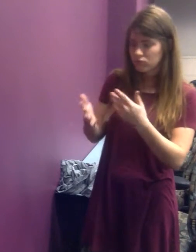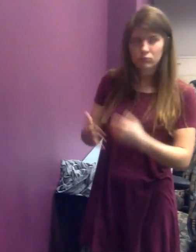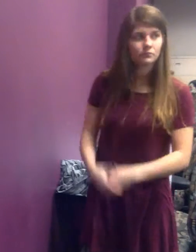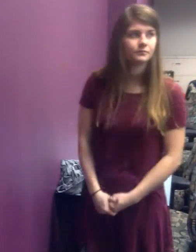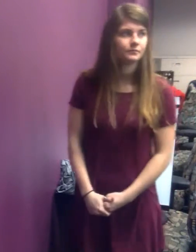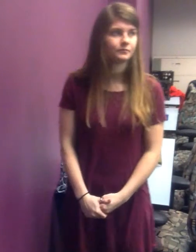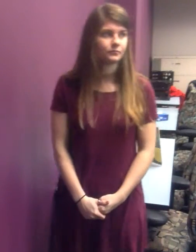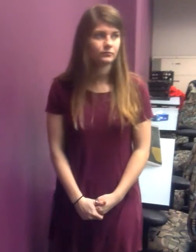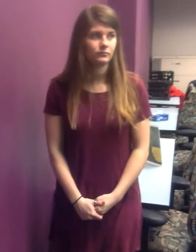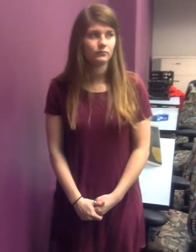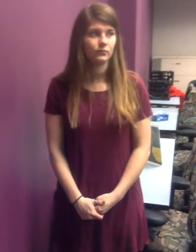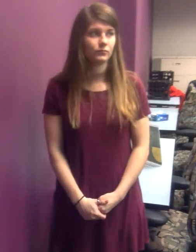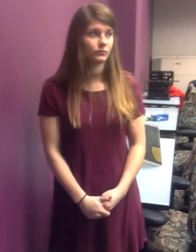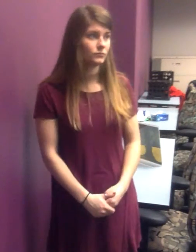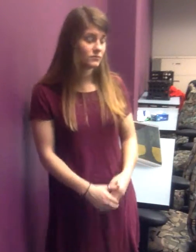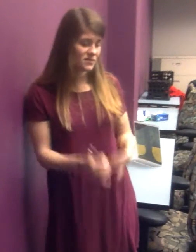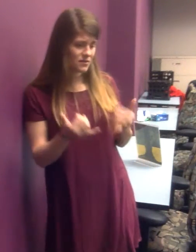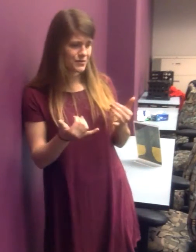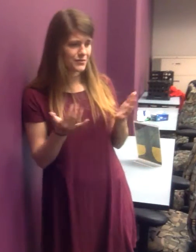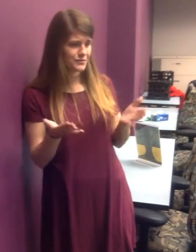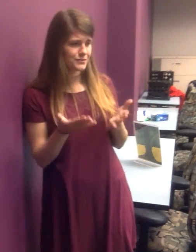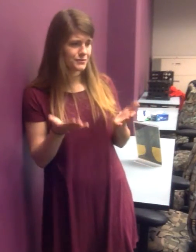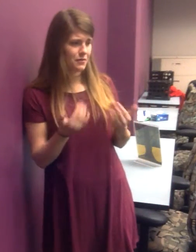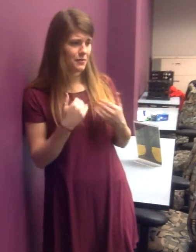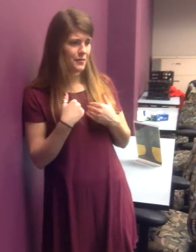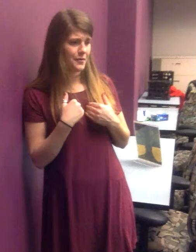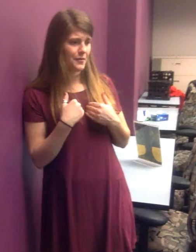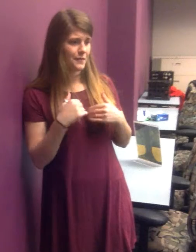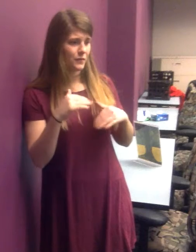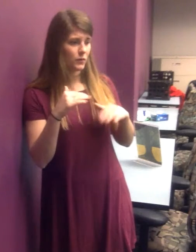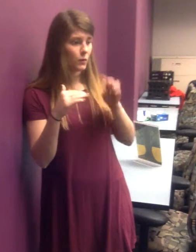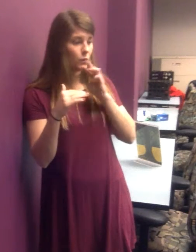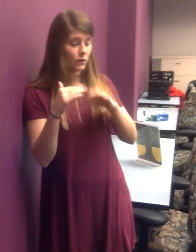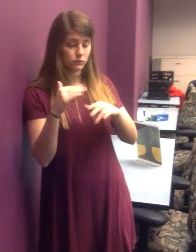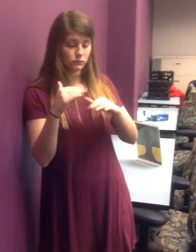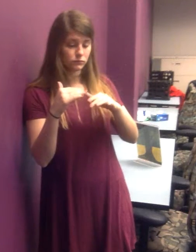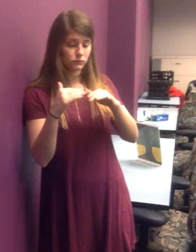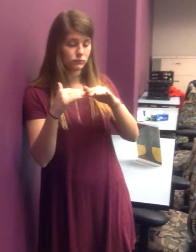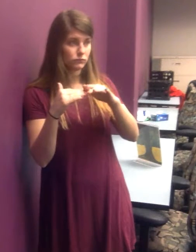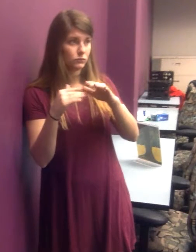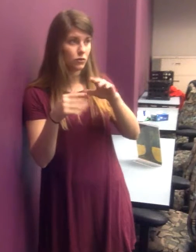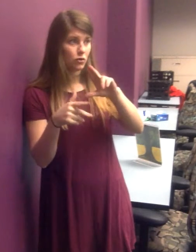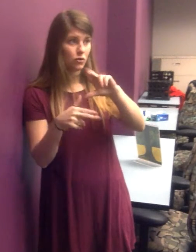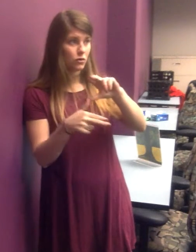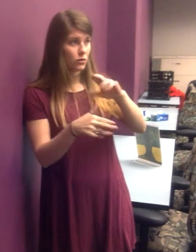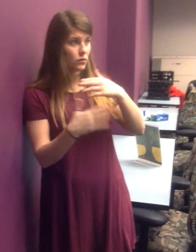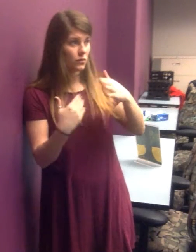Tom Thompson is the group's chairman. They had a draft policy which mandated that everything be designed and constructed